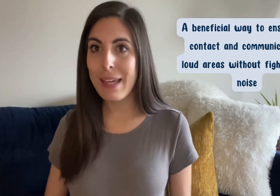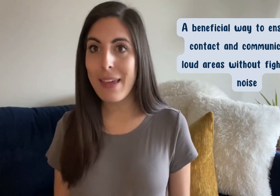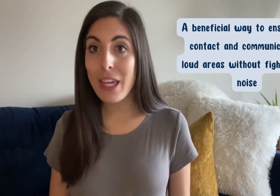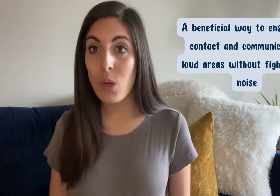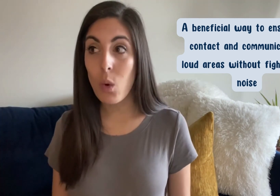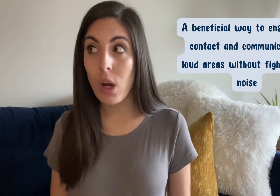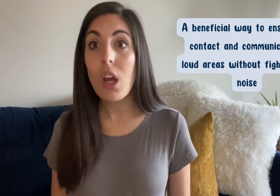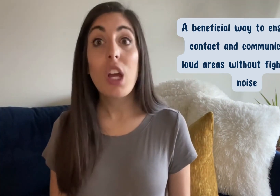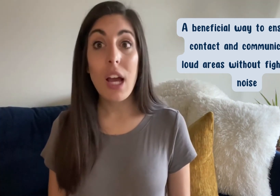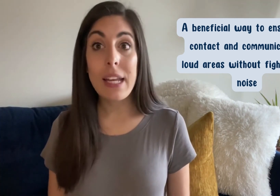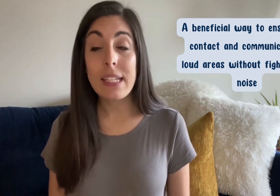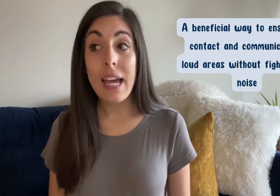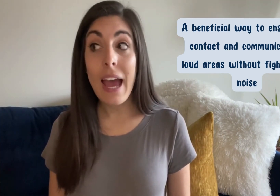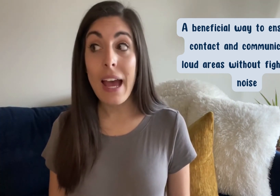thank you, or I need to ask.